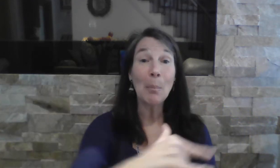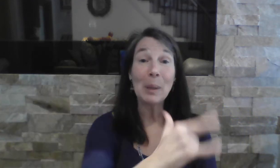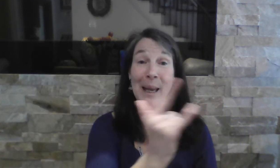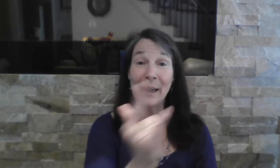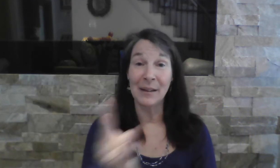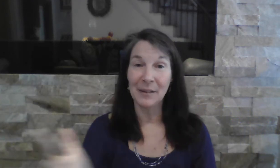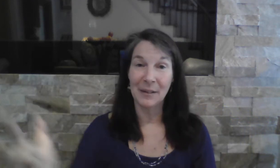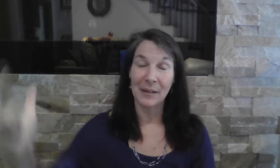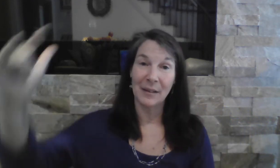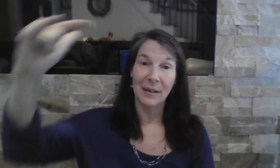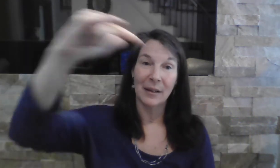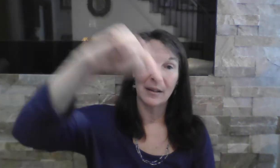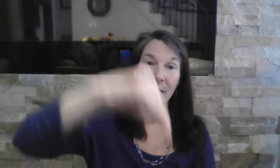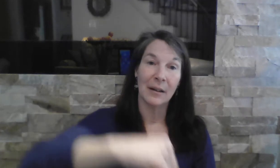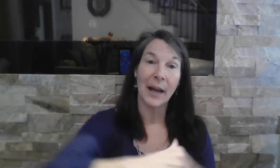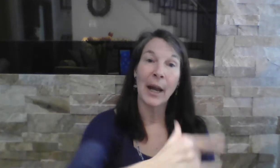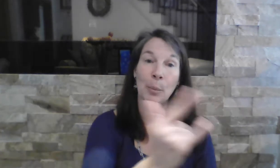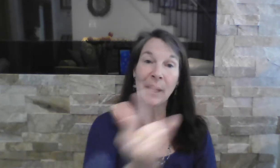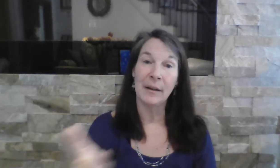Plane. Airplane.